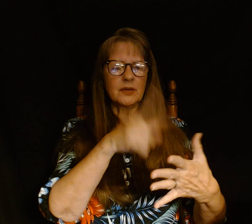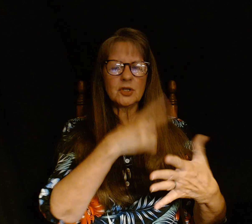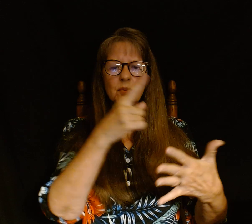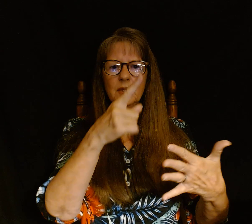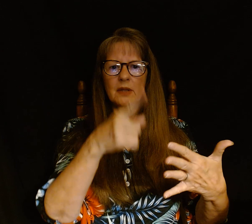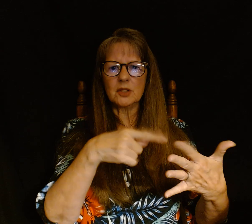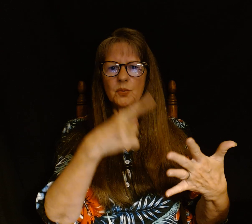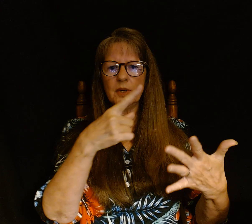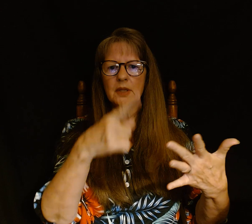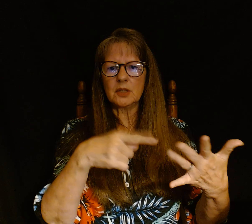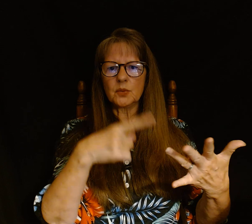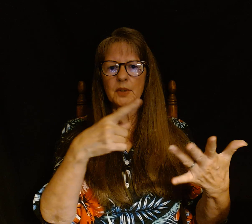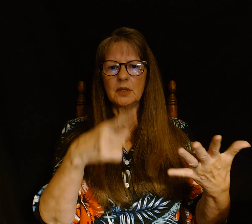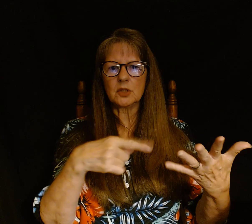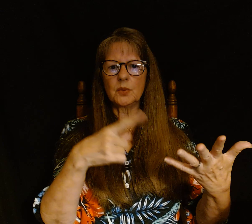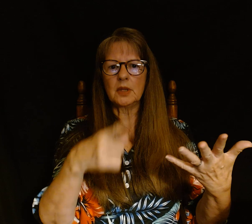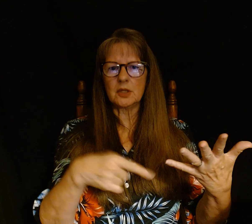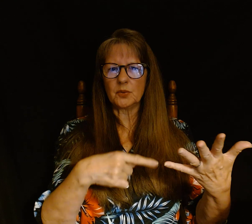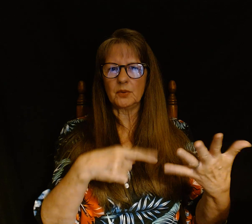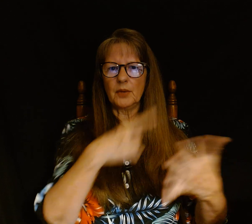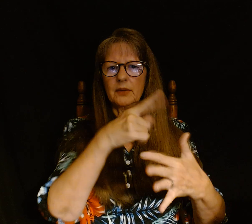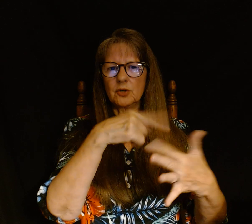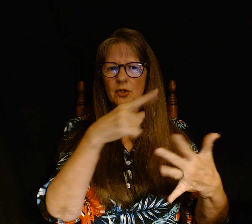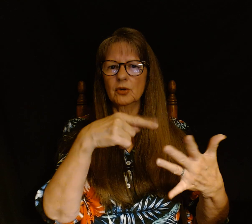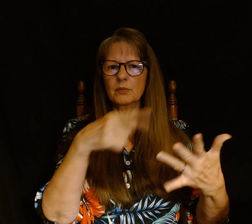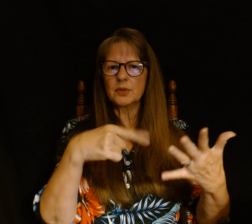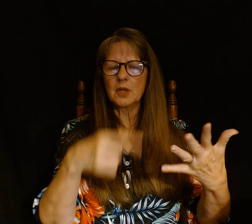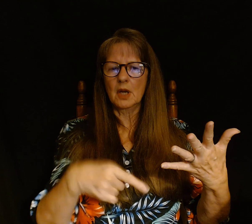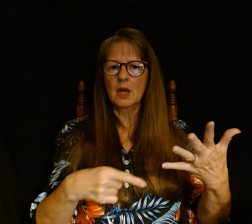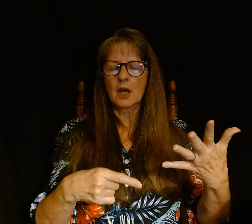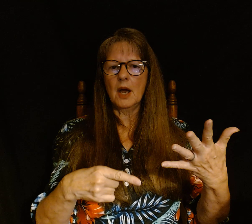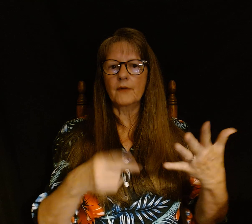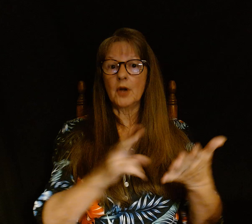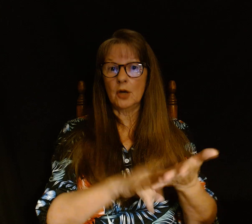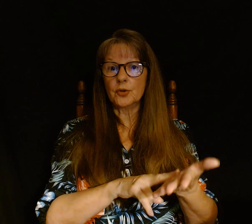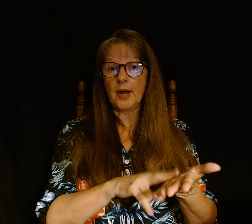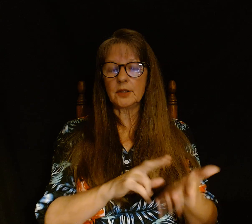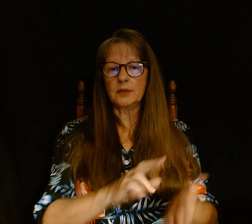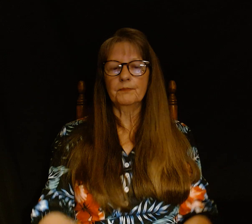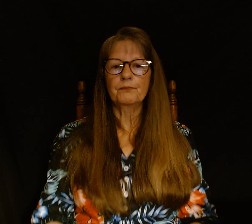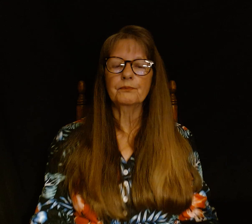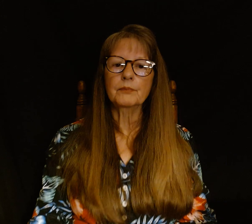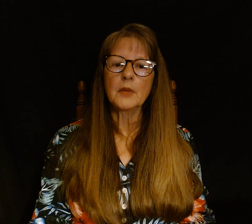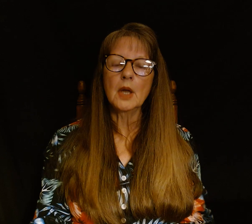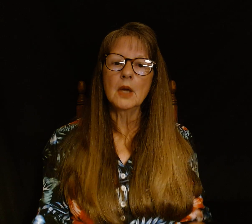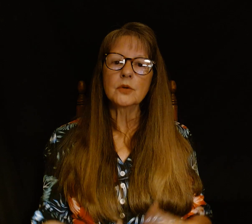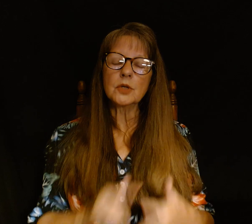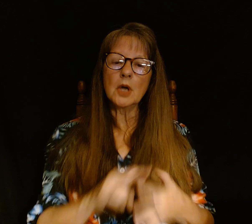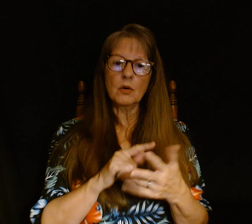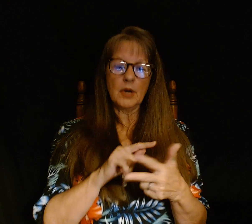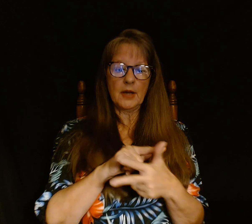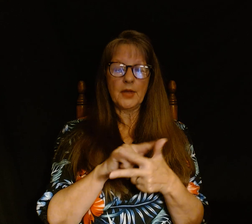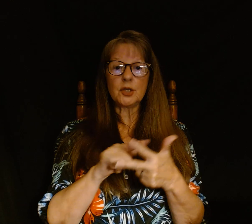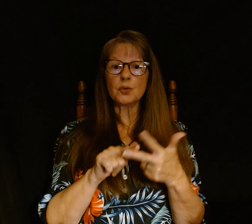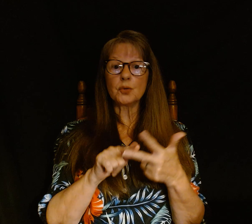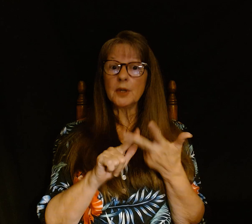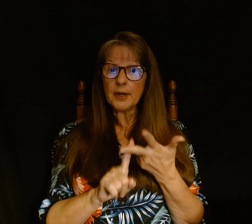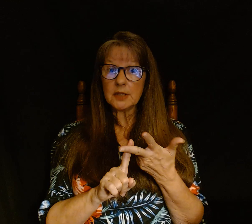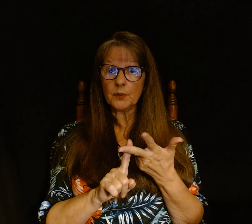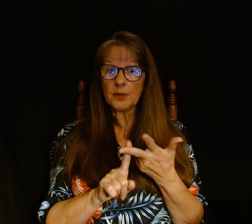one and this one and this one and this one and this one, right? The terms of the contract. So that's three ways that we do